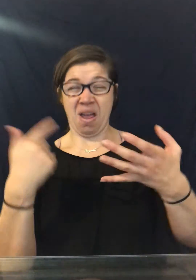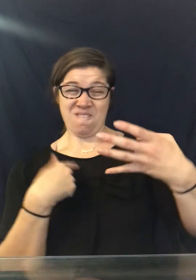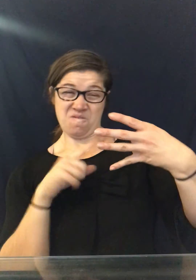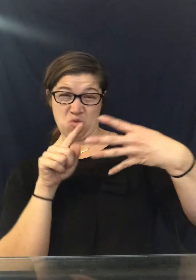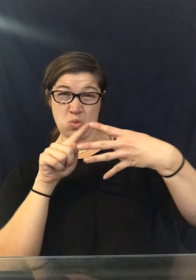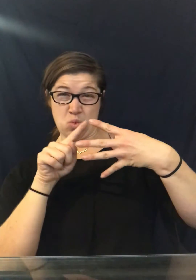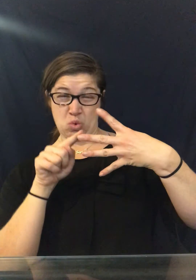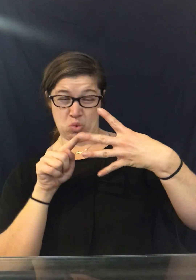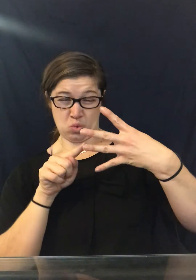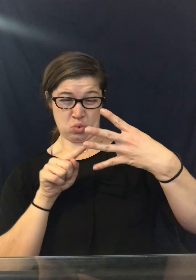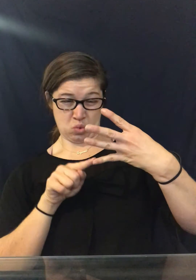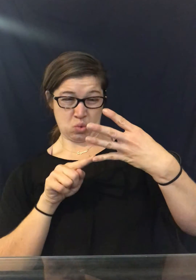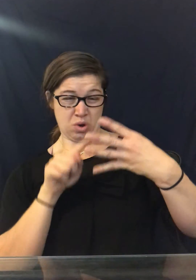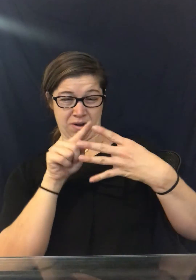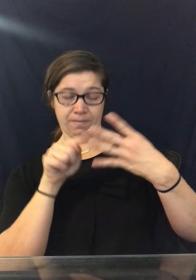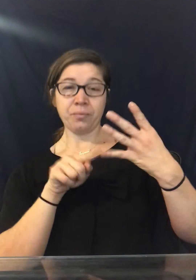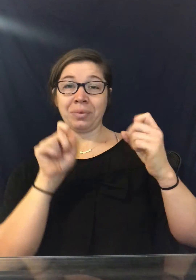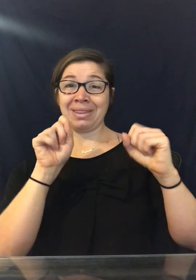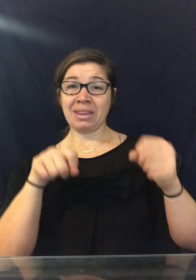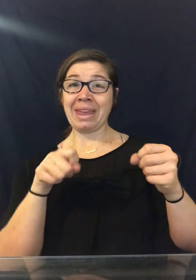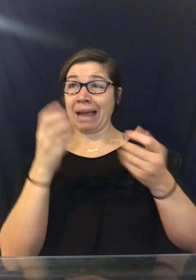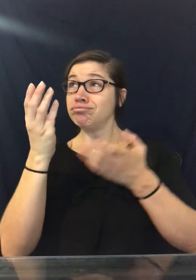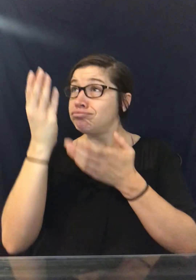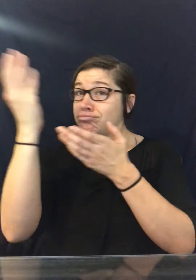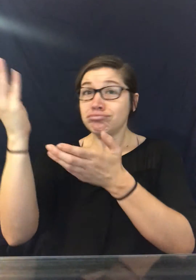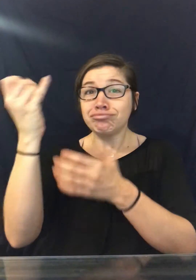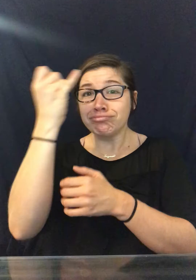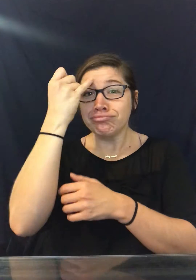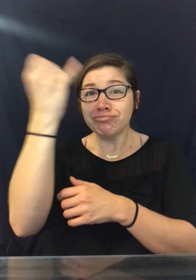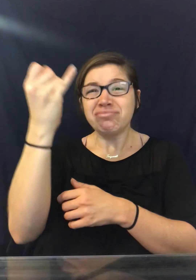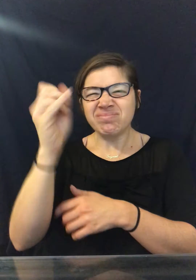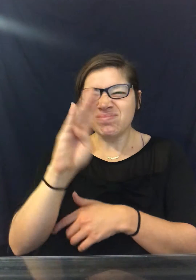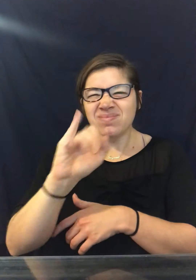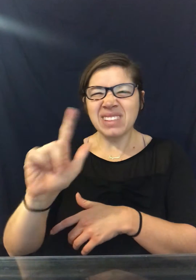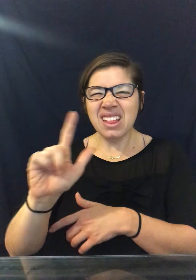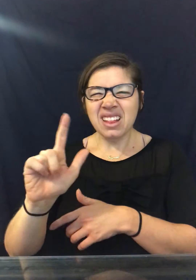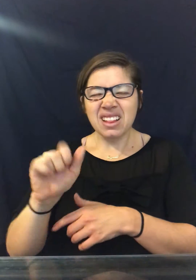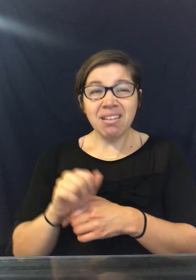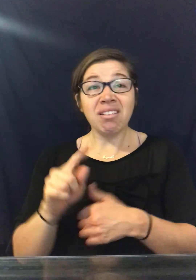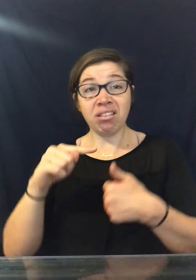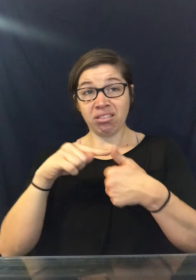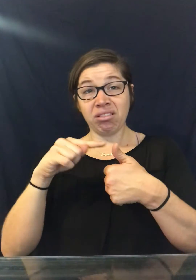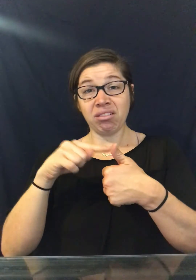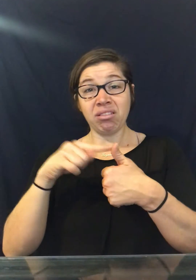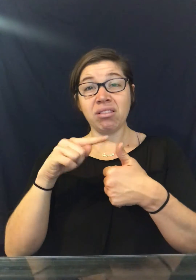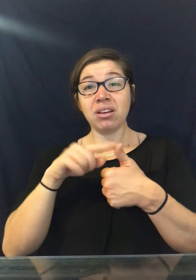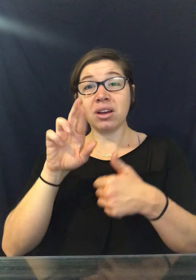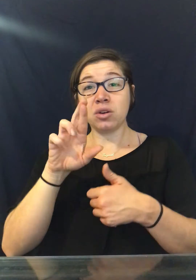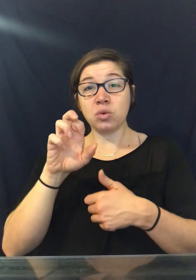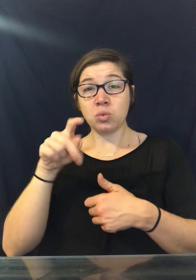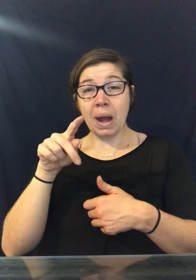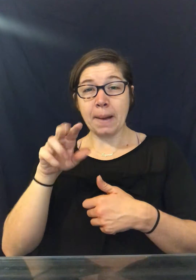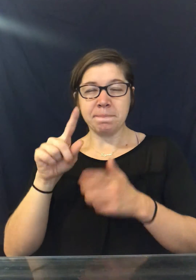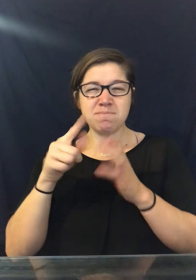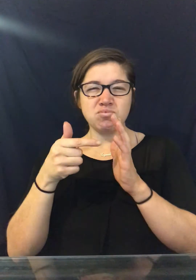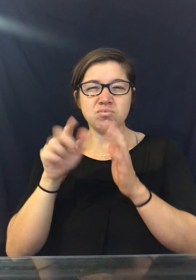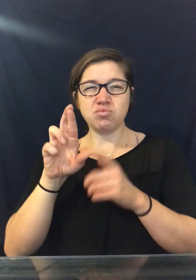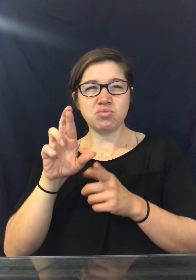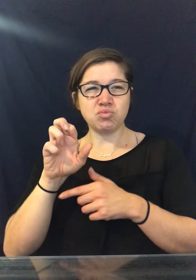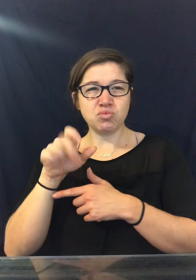an idea for a law. We have a representative, and this is a member of Congress. Now, we're going to get to